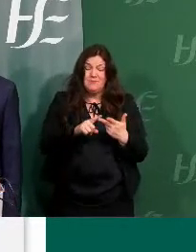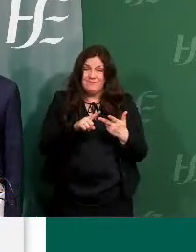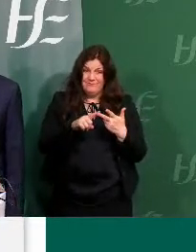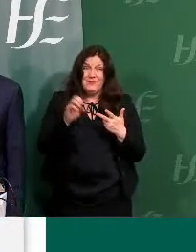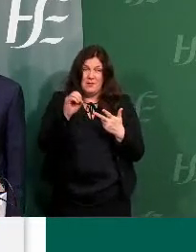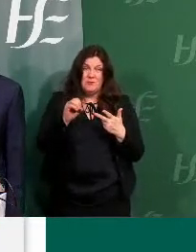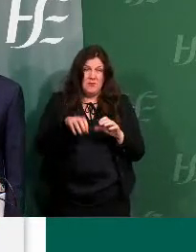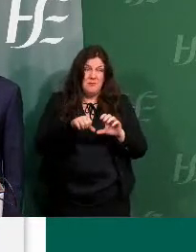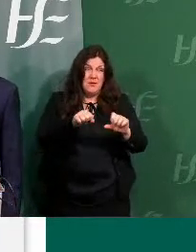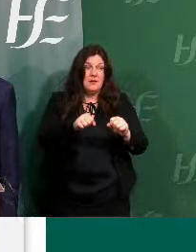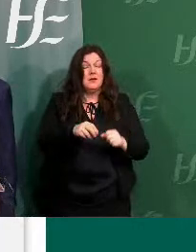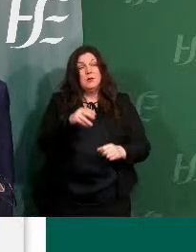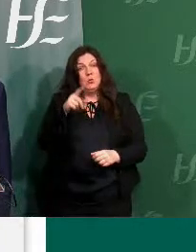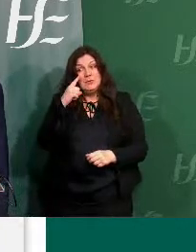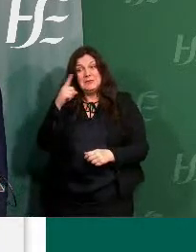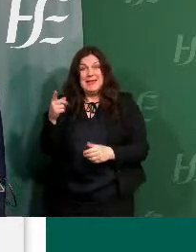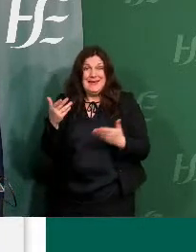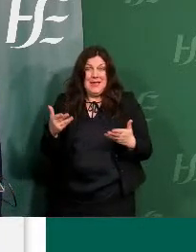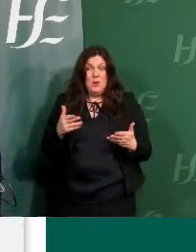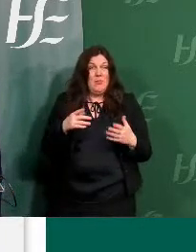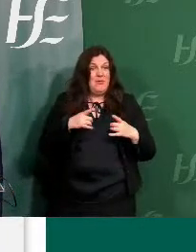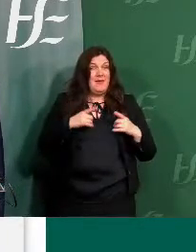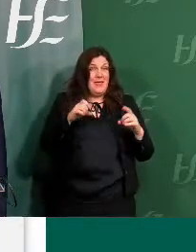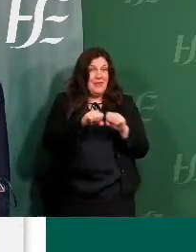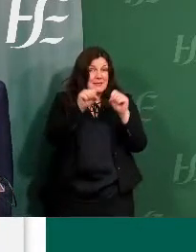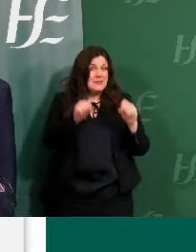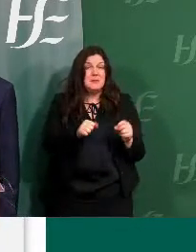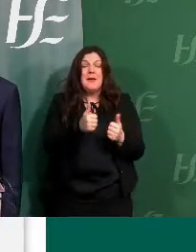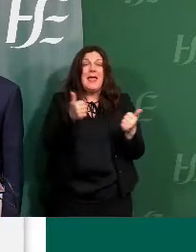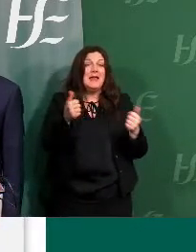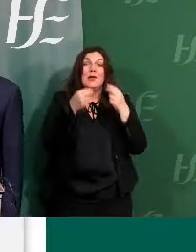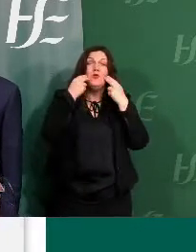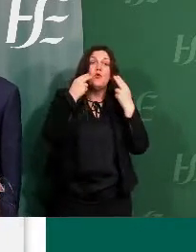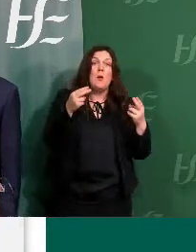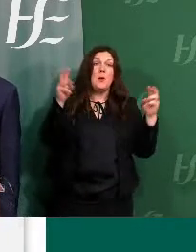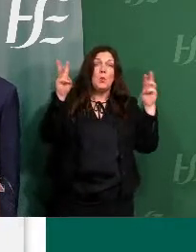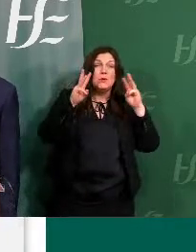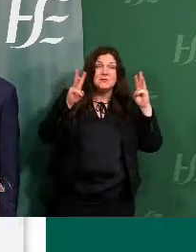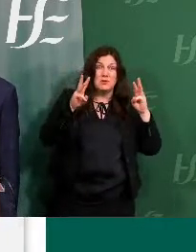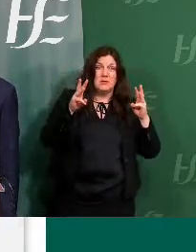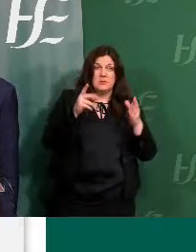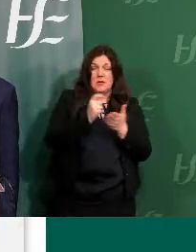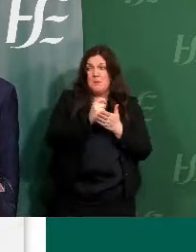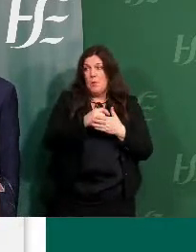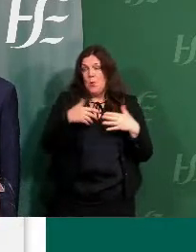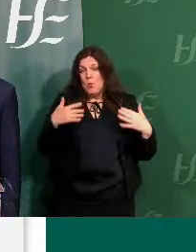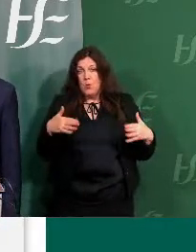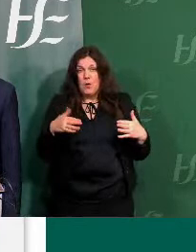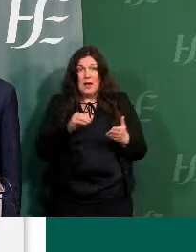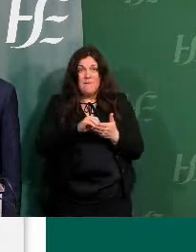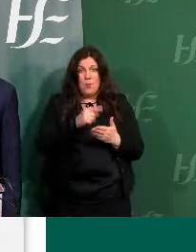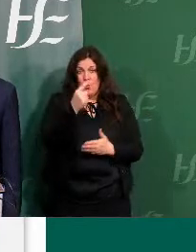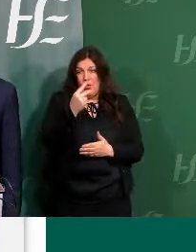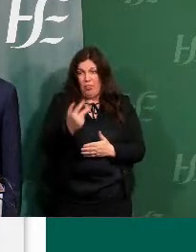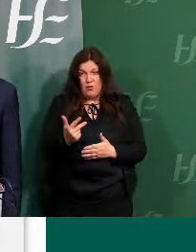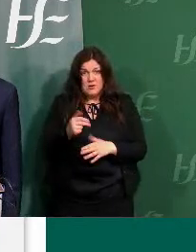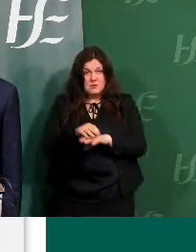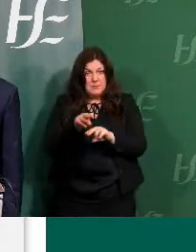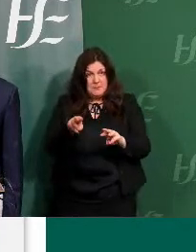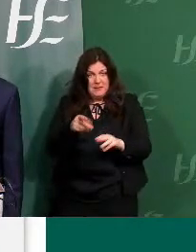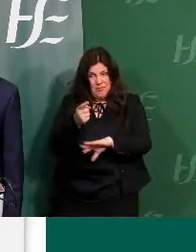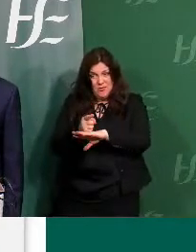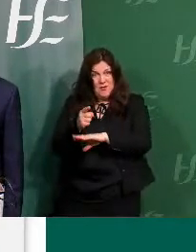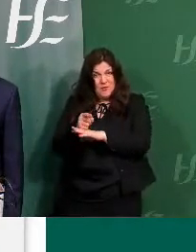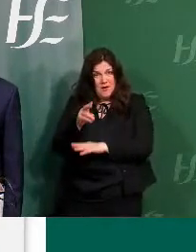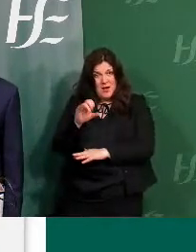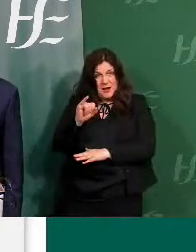into right in the middle of a winter period. In any ordinary winter, that would be an extraordinary position to have over 1/3 of people there with one particular